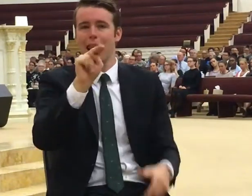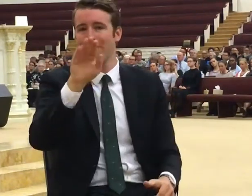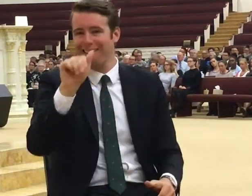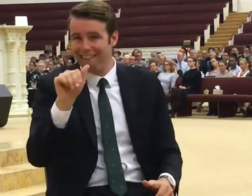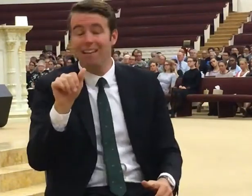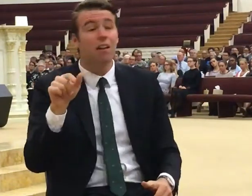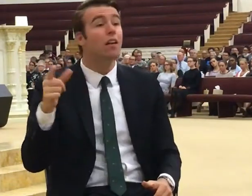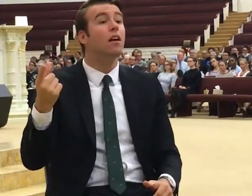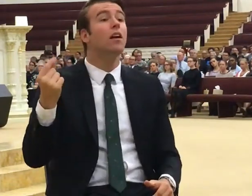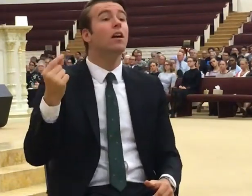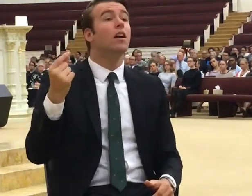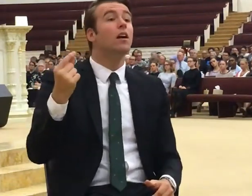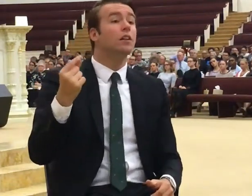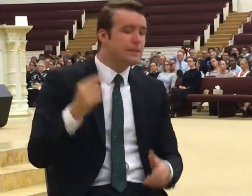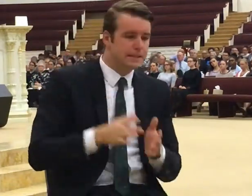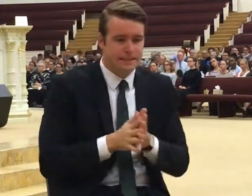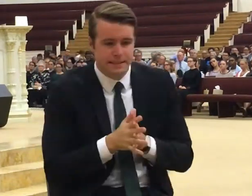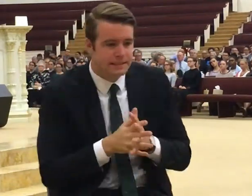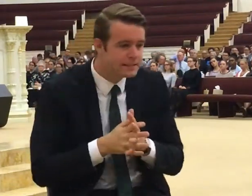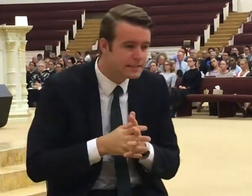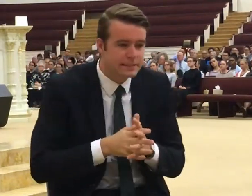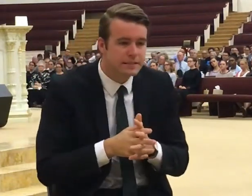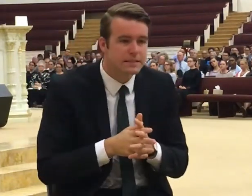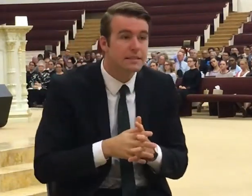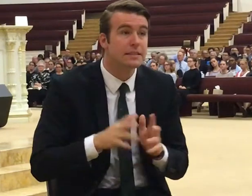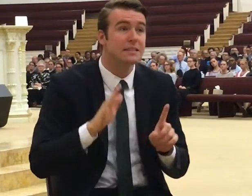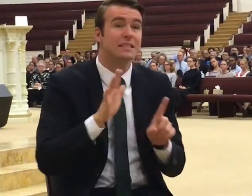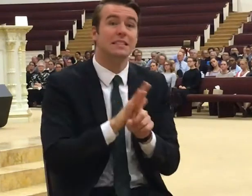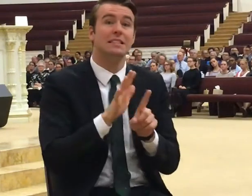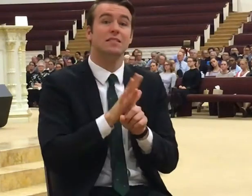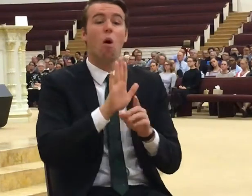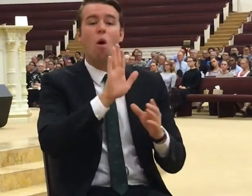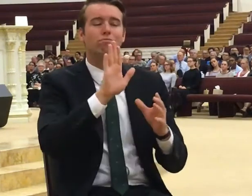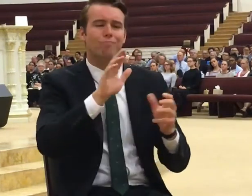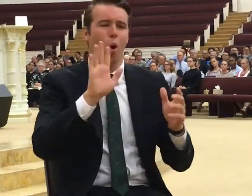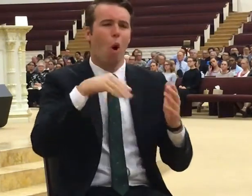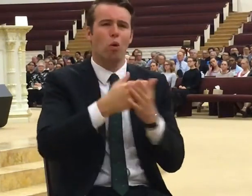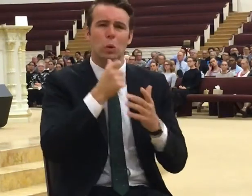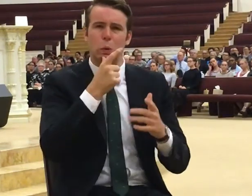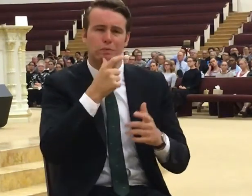moved to change where its all-star game would be